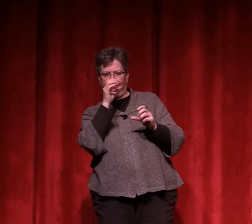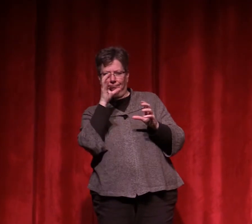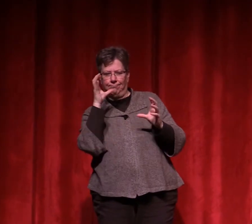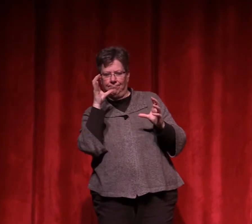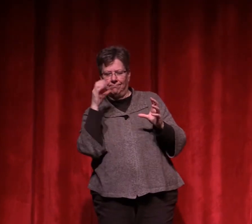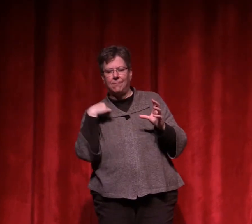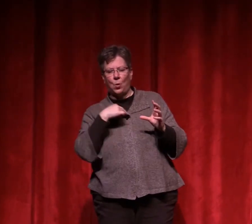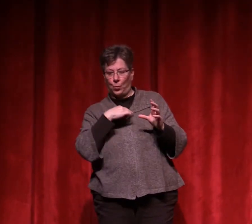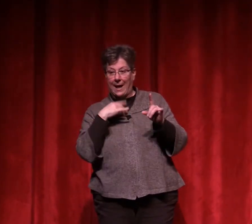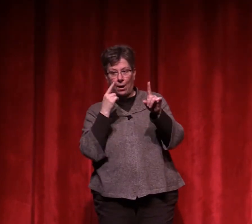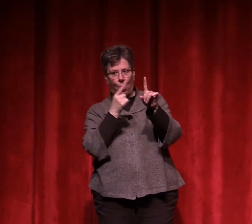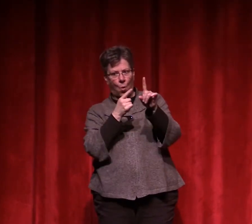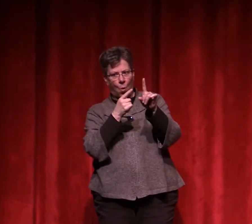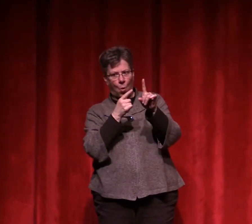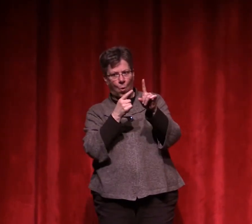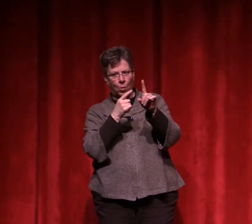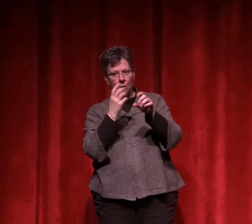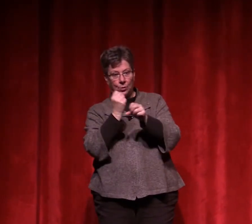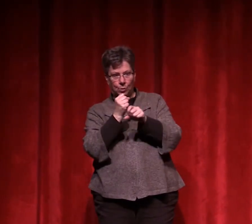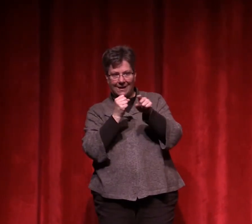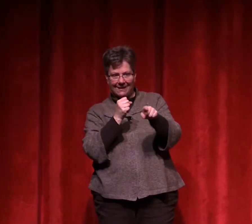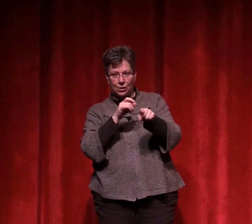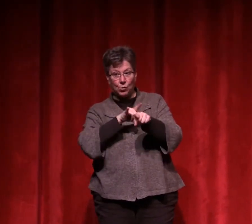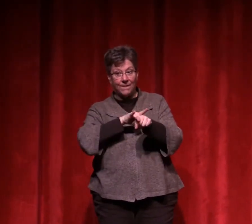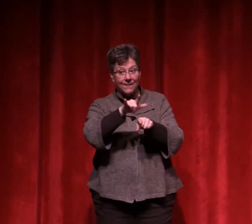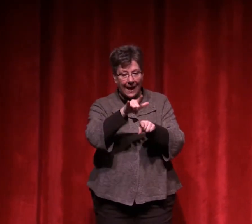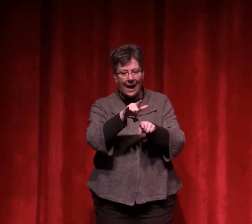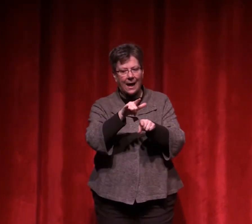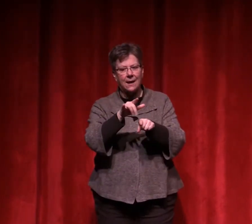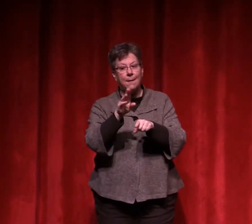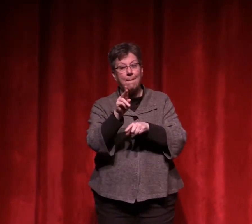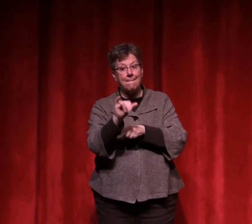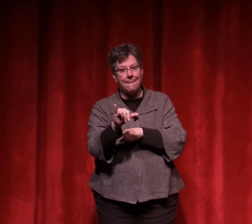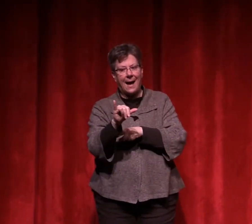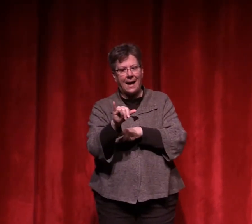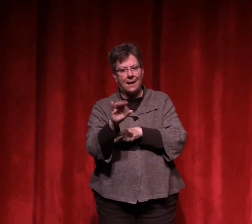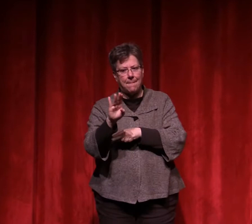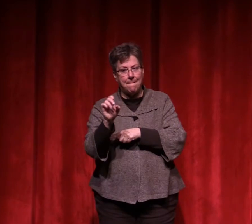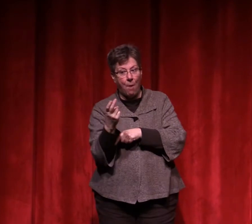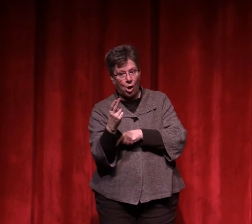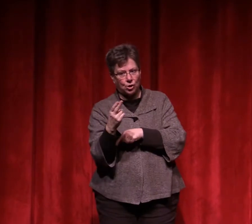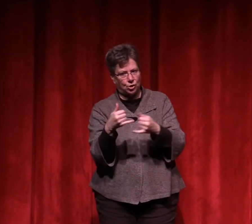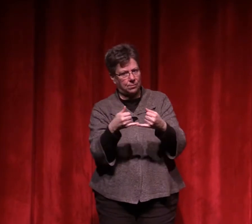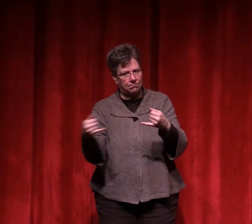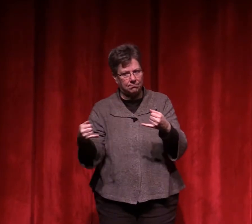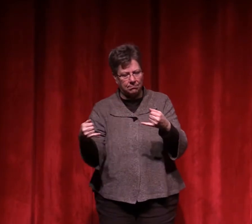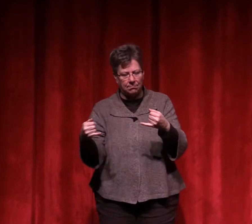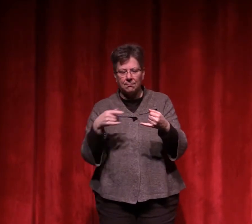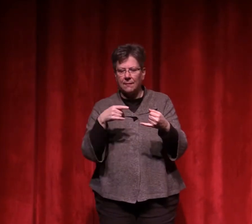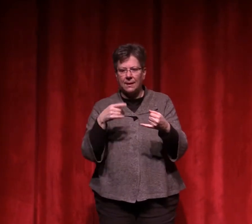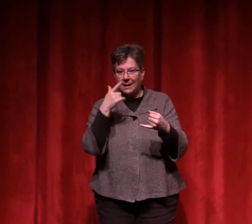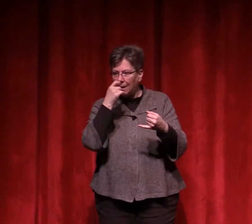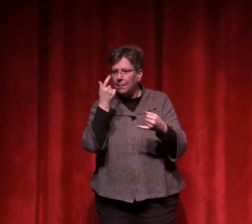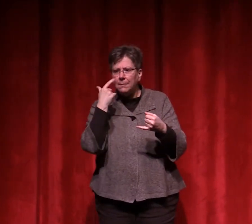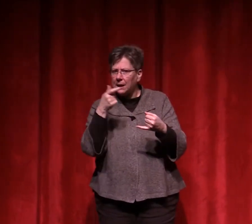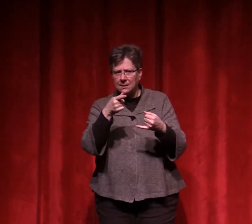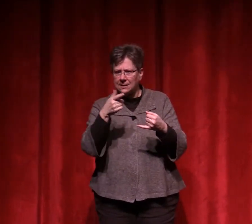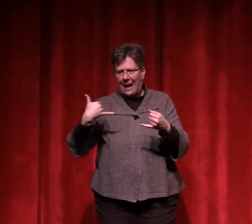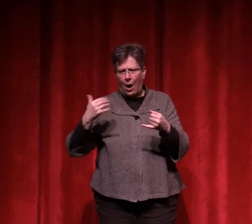that we had a goal of getting it to fly by March, which was interesting because it had no